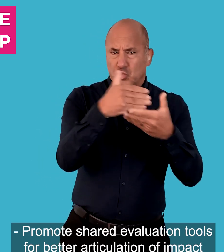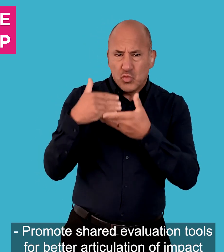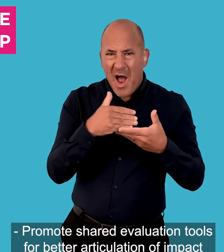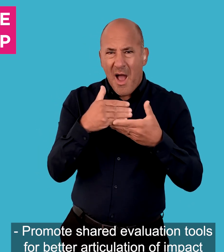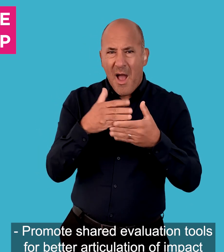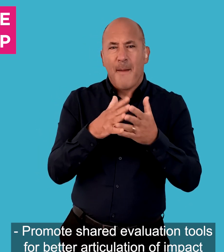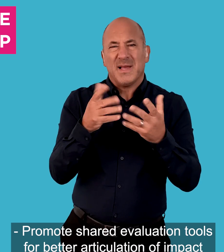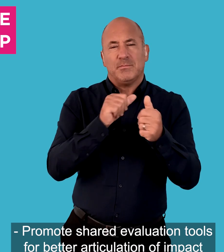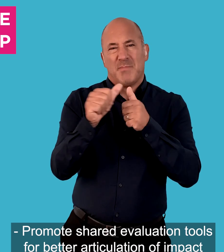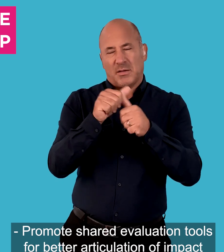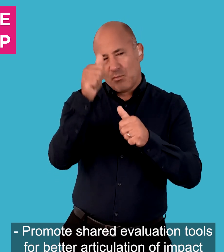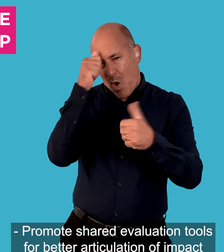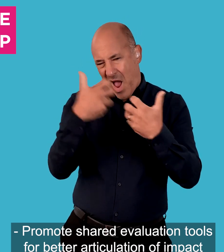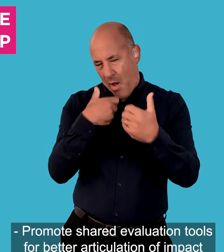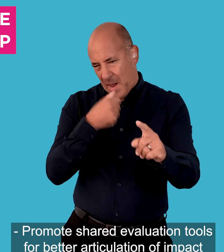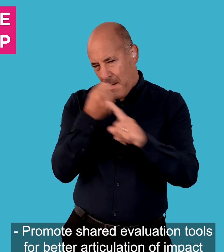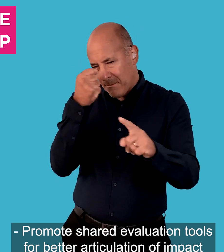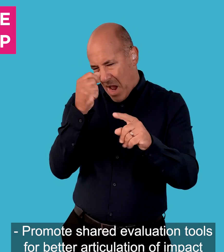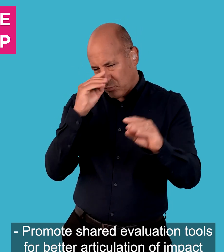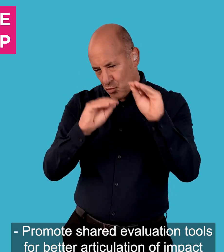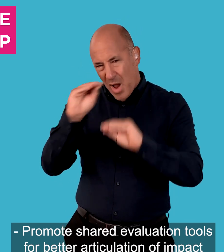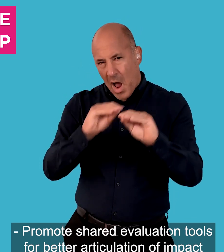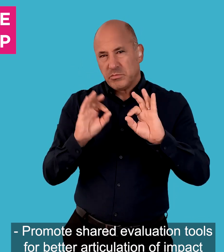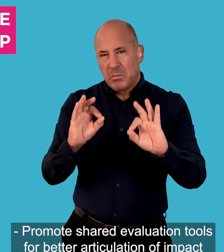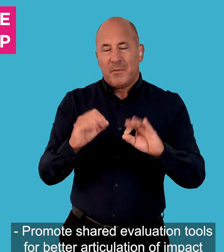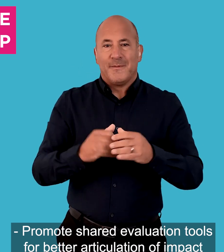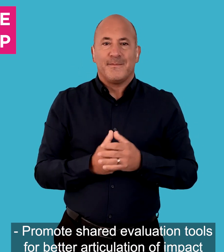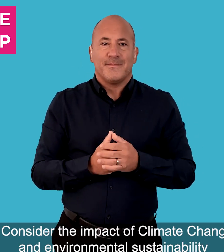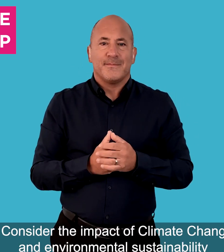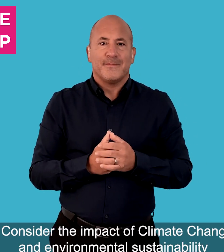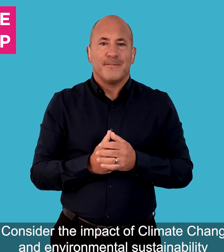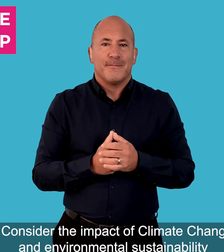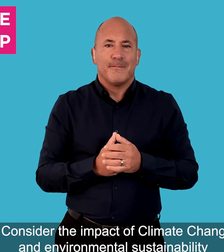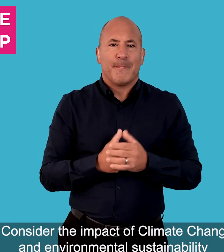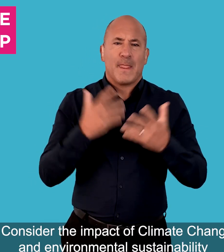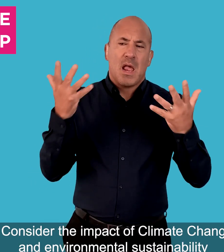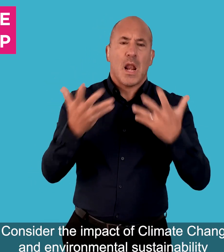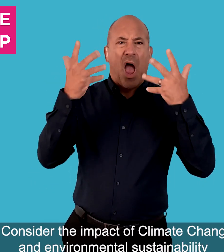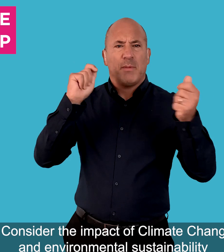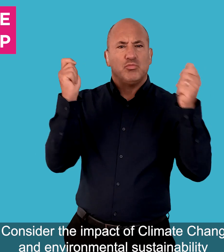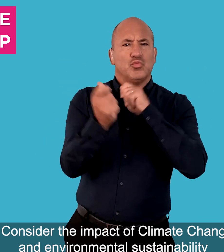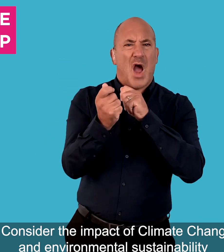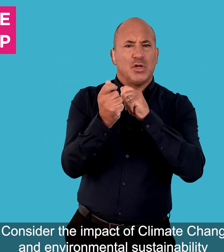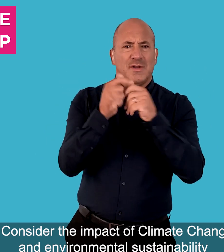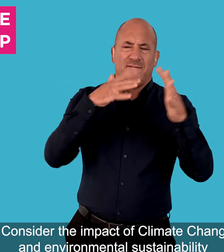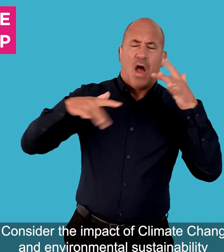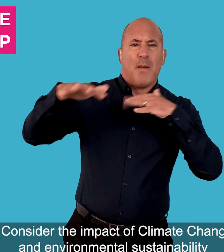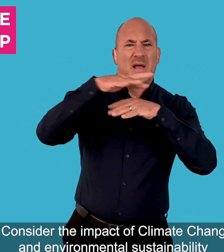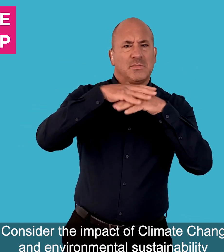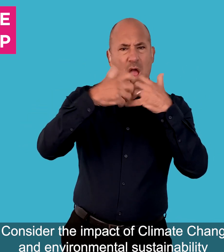better articulation of impact. Consider the impact of